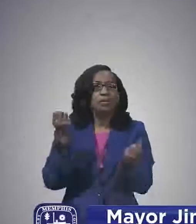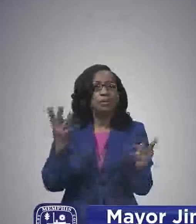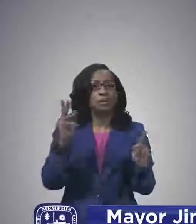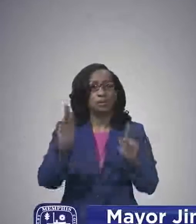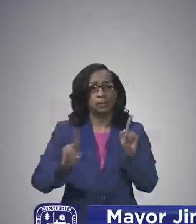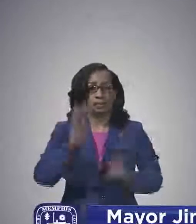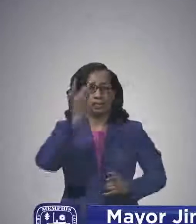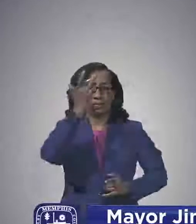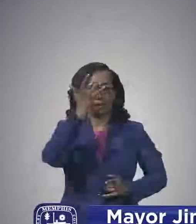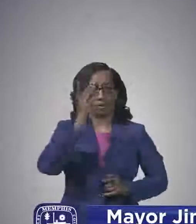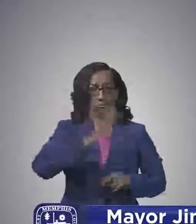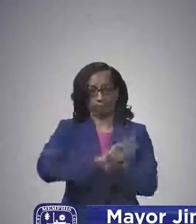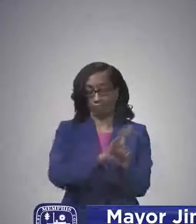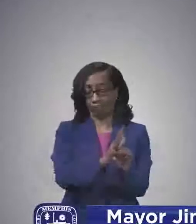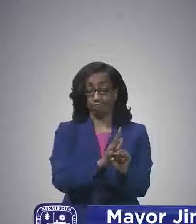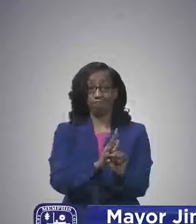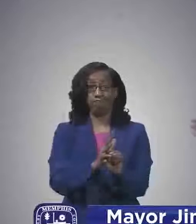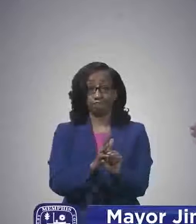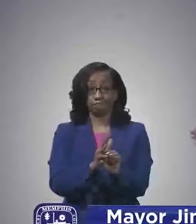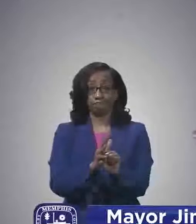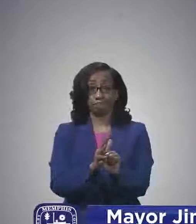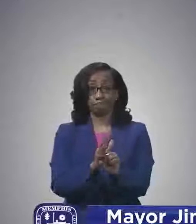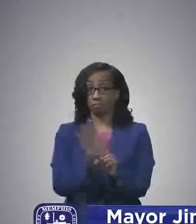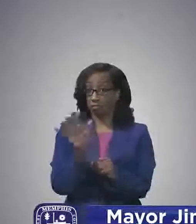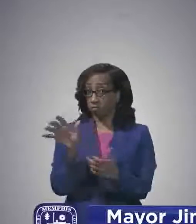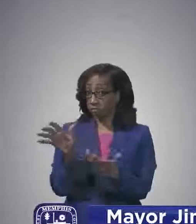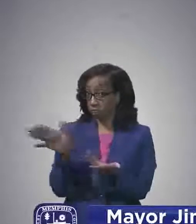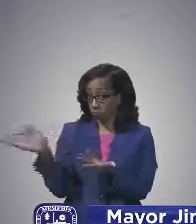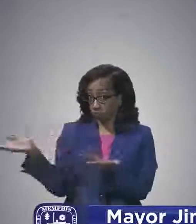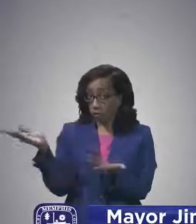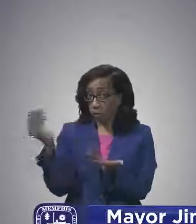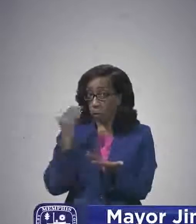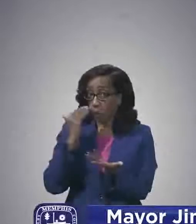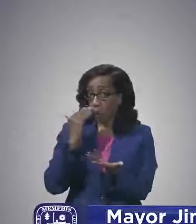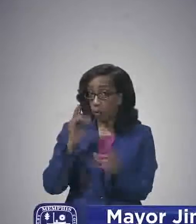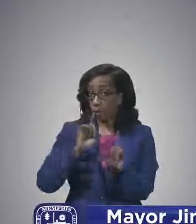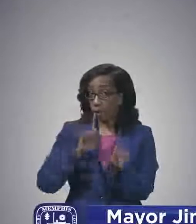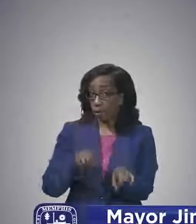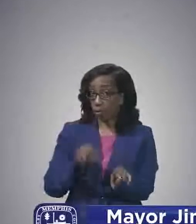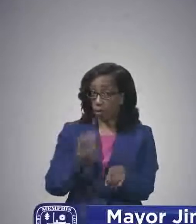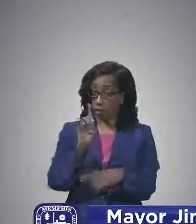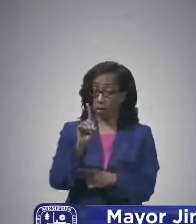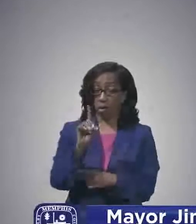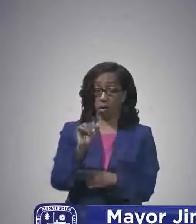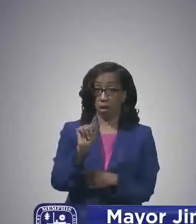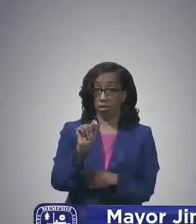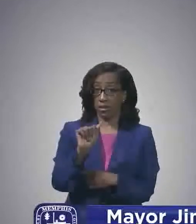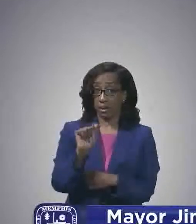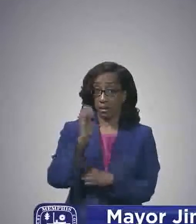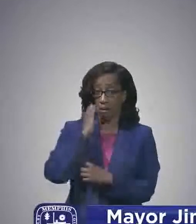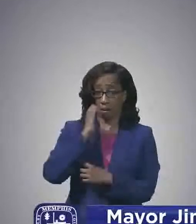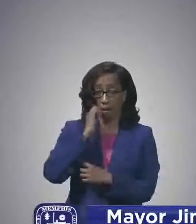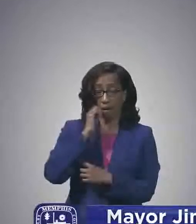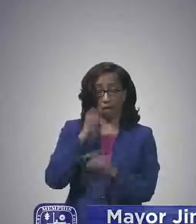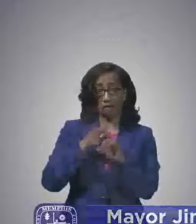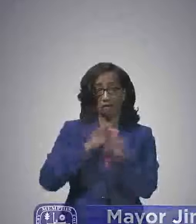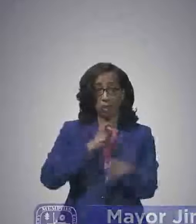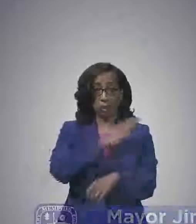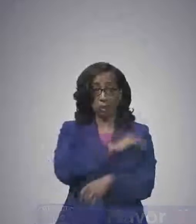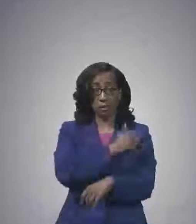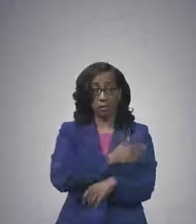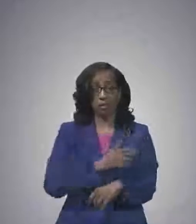the hospitals. But does anybody know the answer to this second part on the data daily data from the hospitals. Dr.